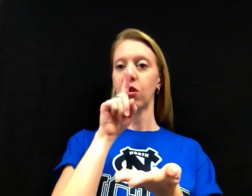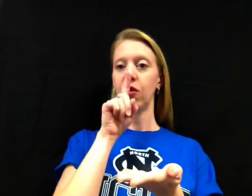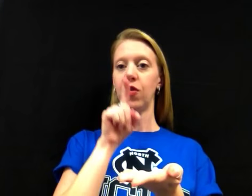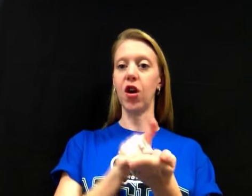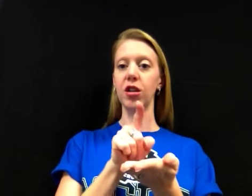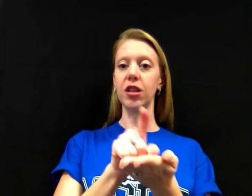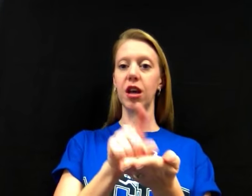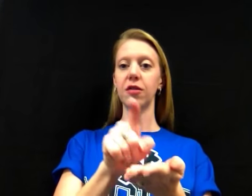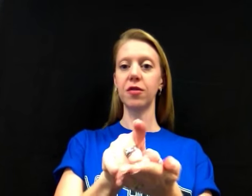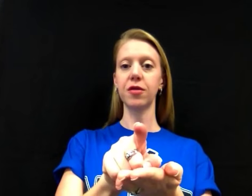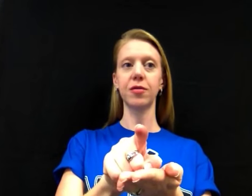Fall in love.